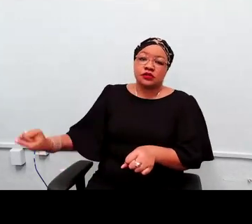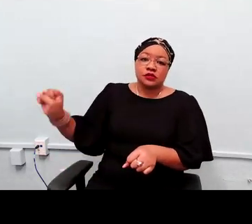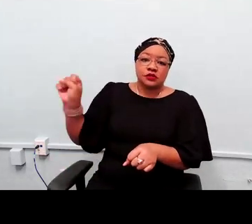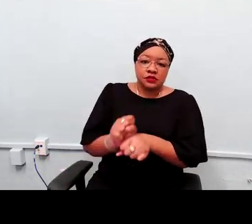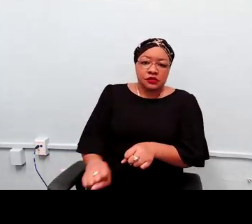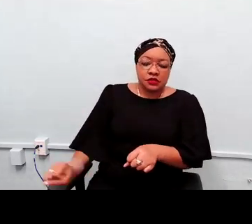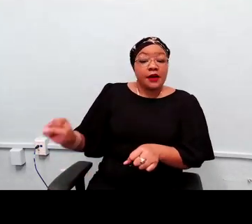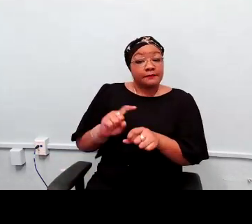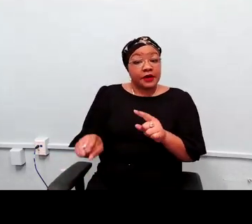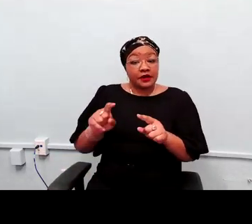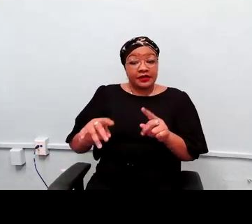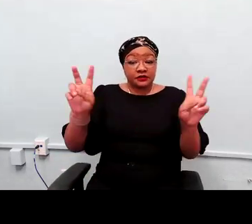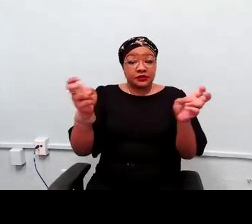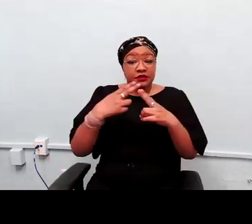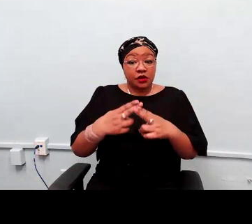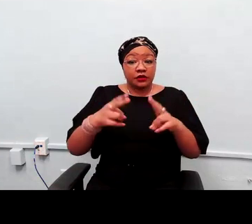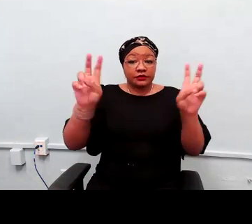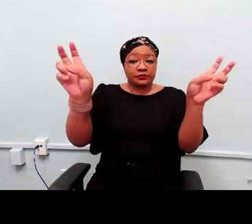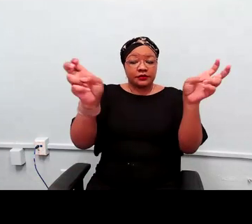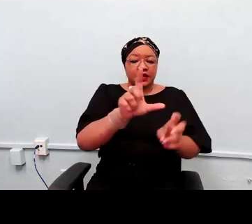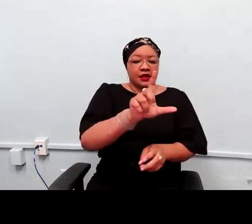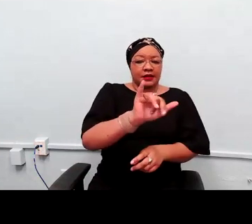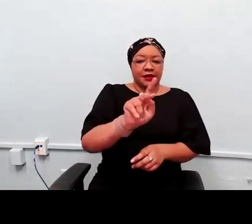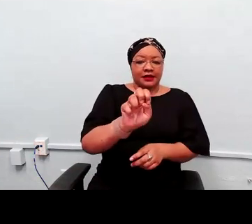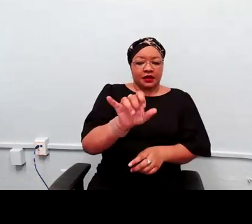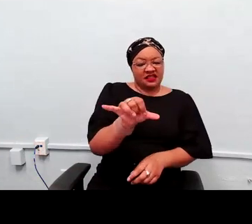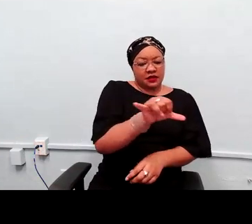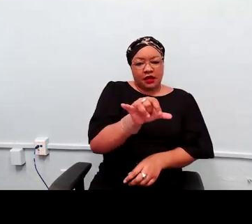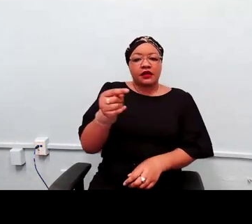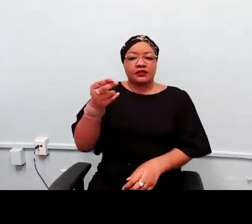piece called Like the Wind.